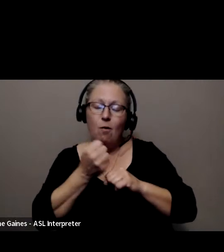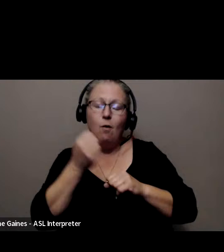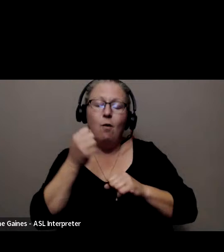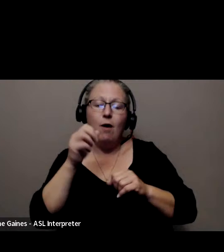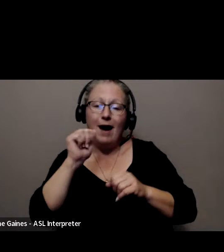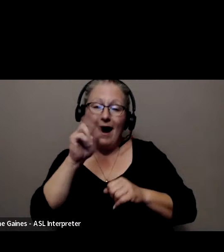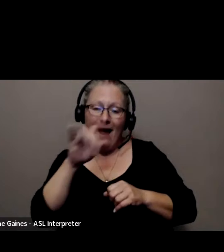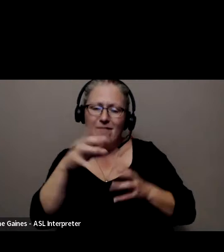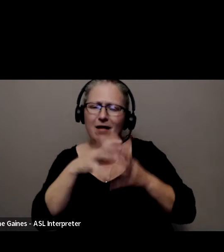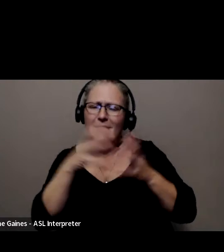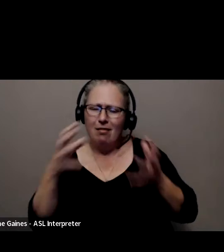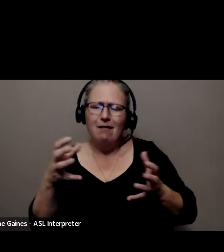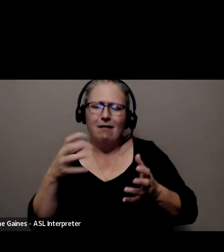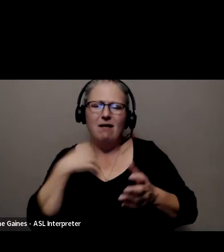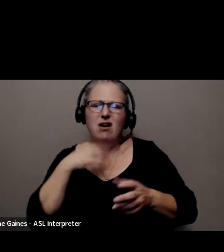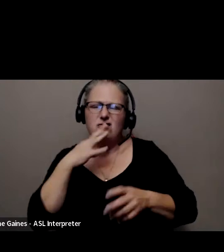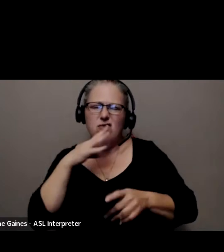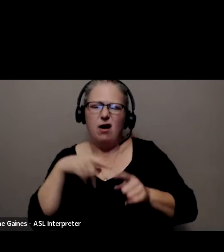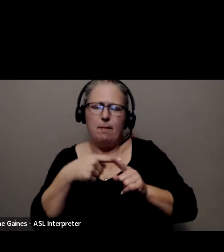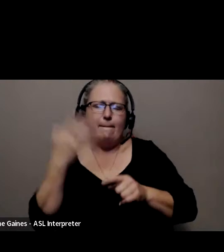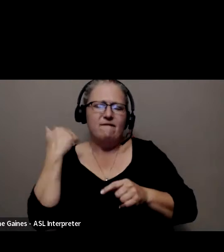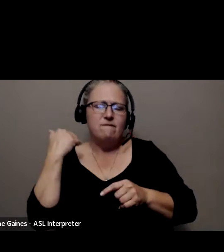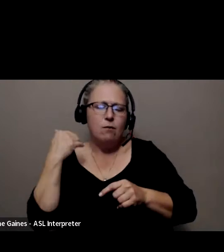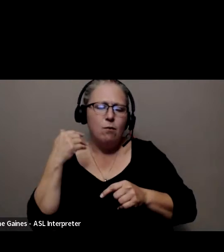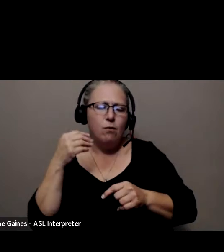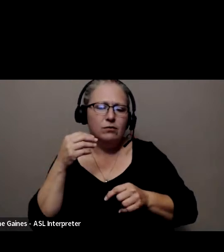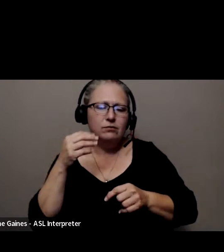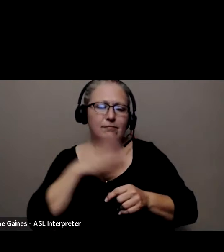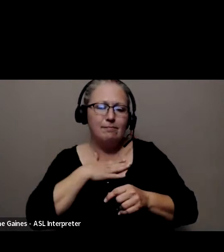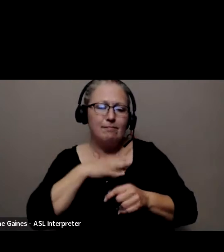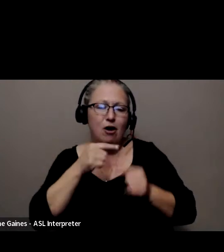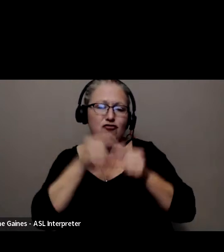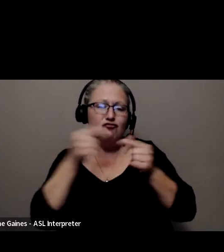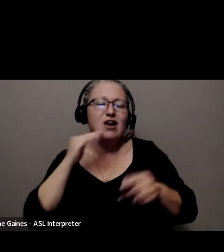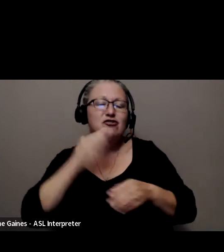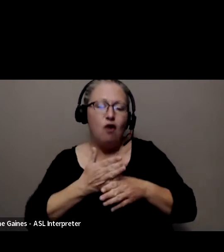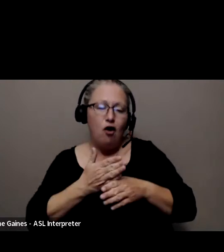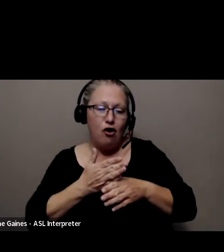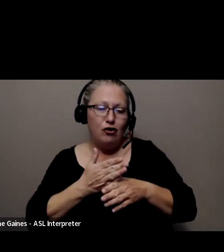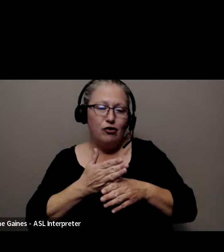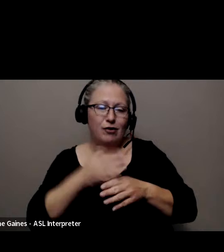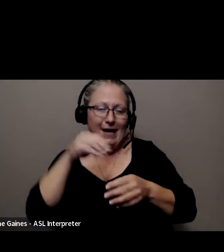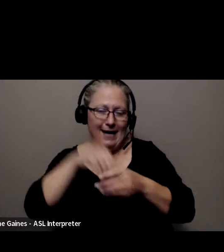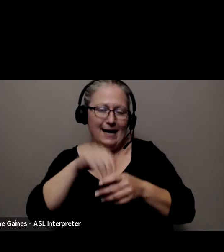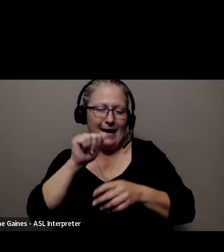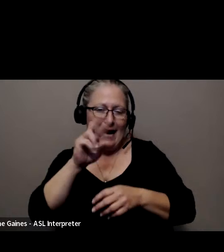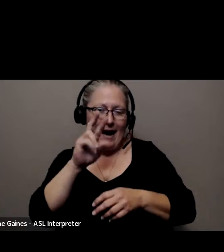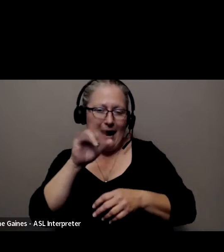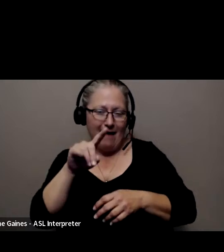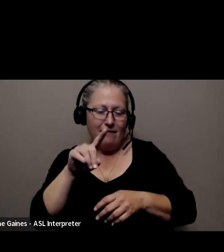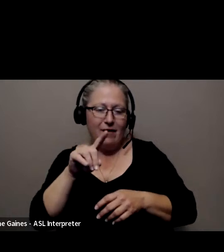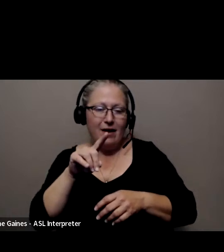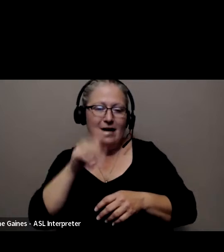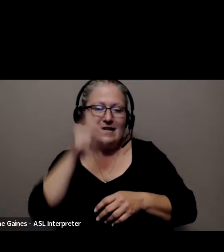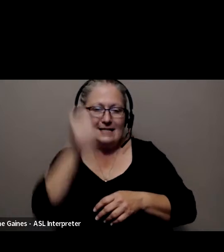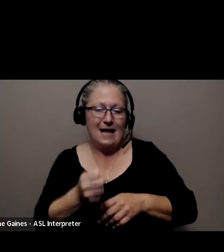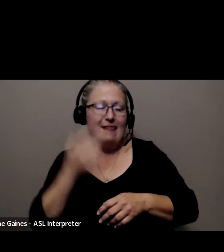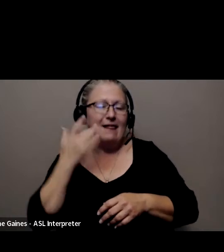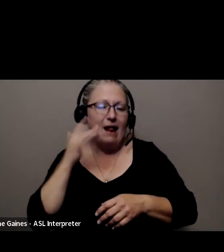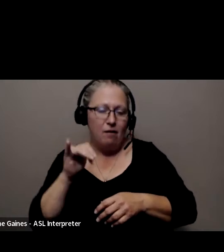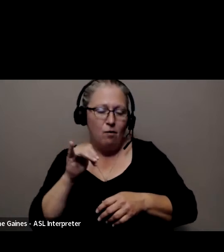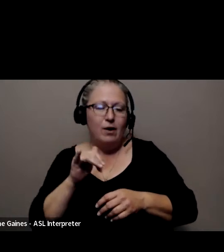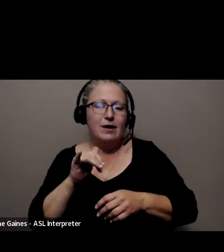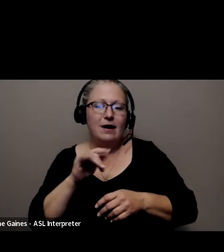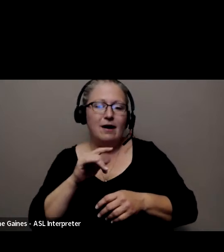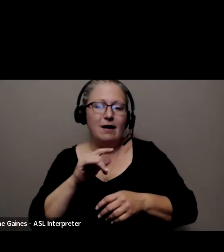AVID. I think I've talked about this before, where my granddaughter was in AVID, but she's in Southern California,